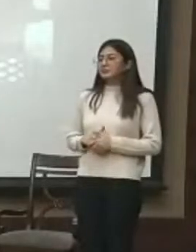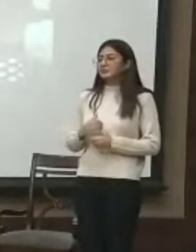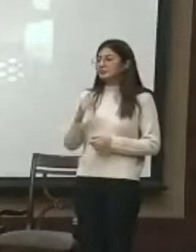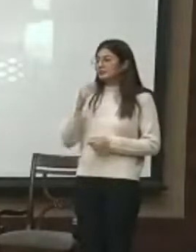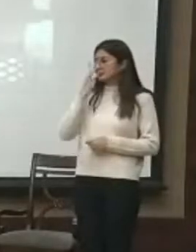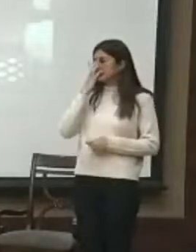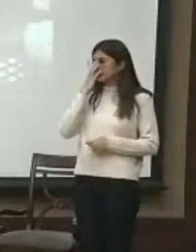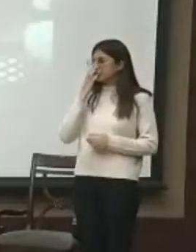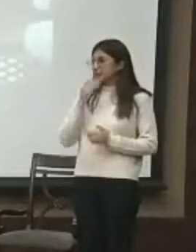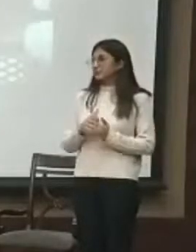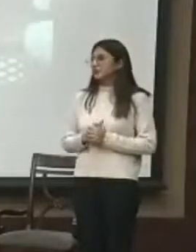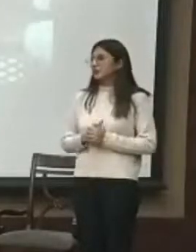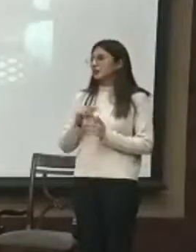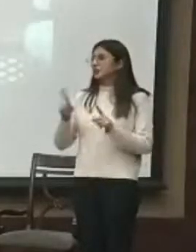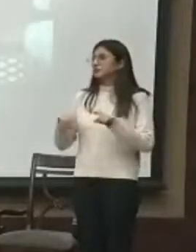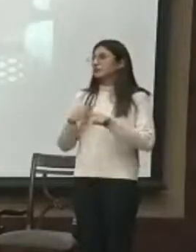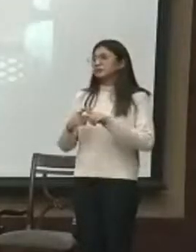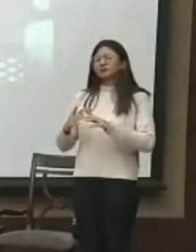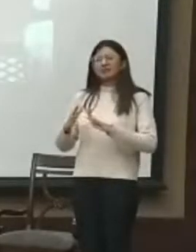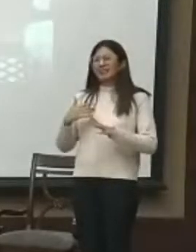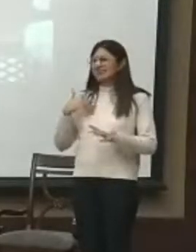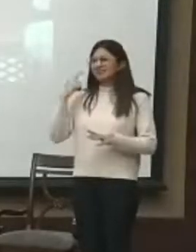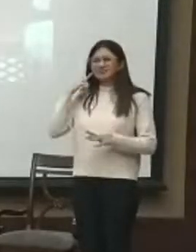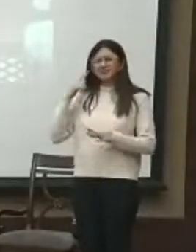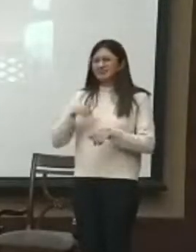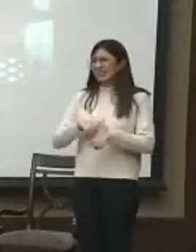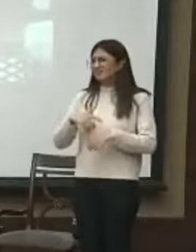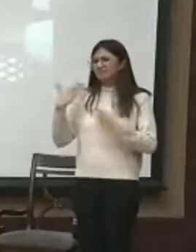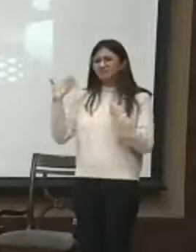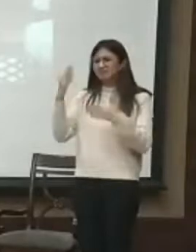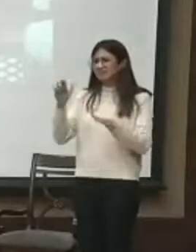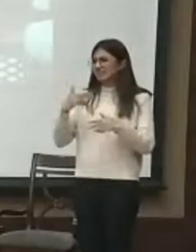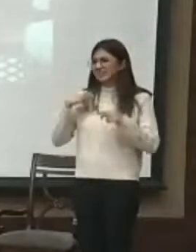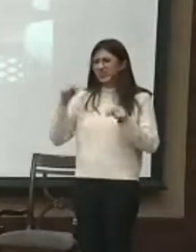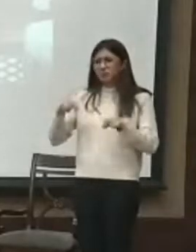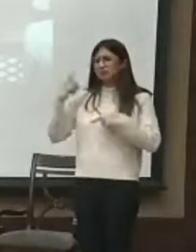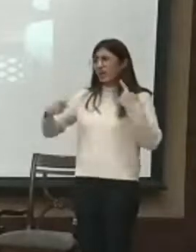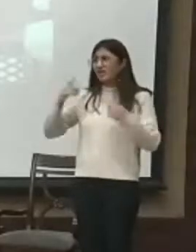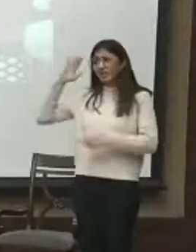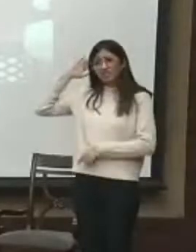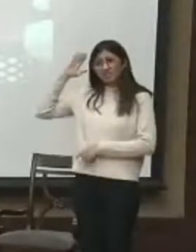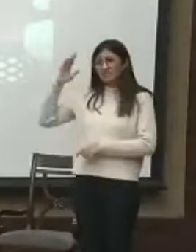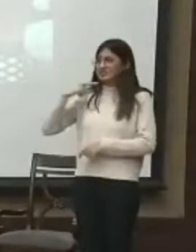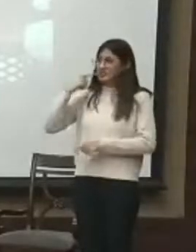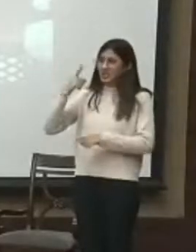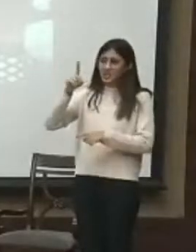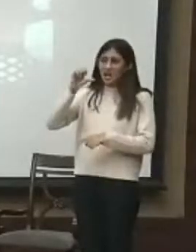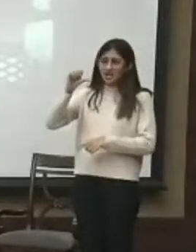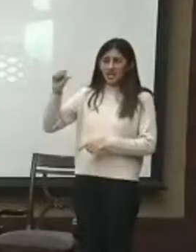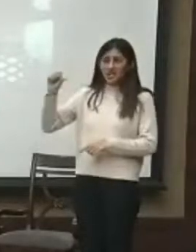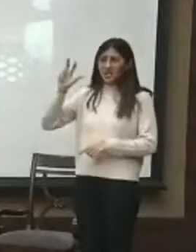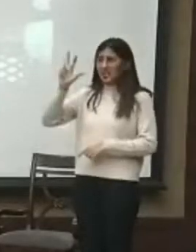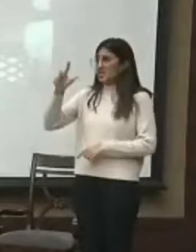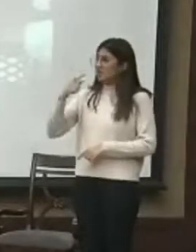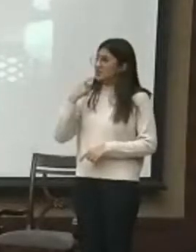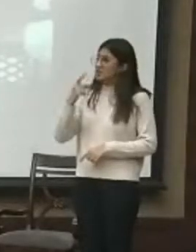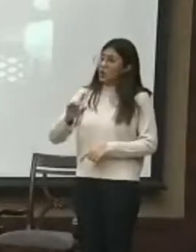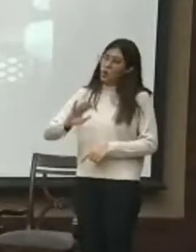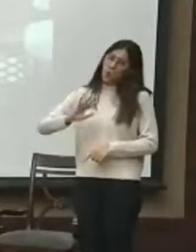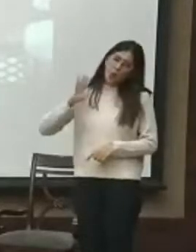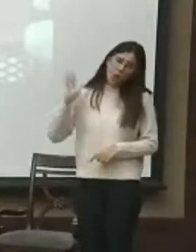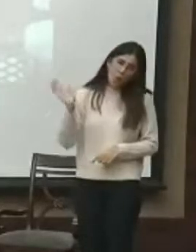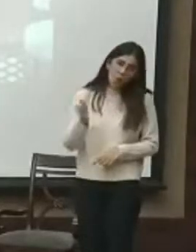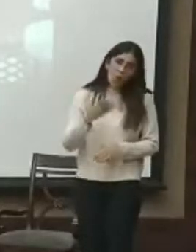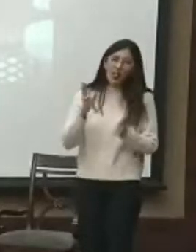And I think this is high time. I think I have been listening this from Javed Bhai from 1998, that all ministries